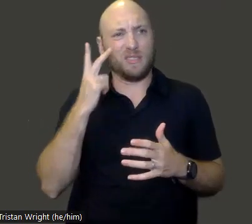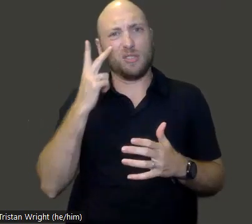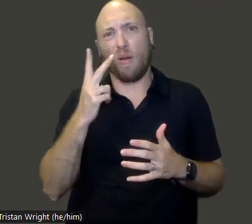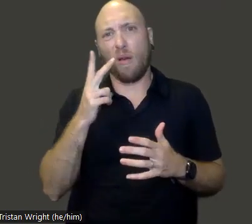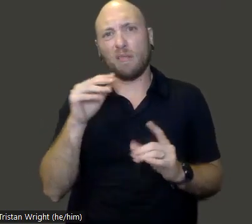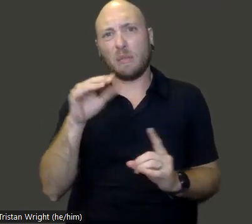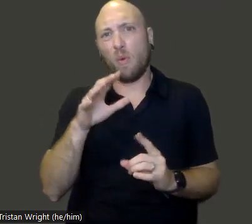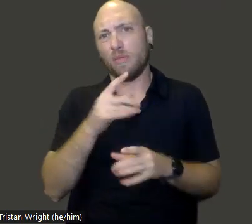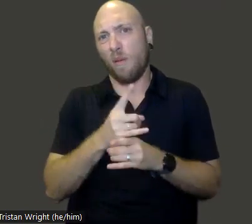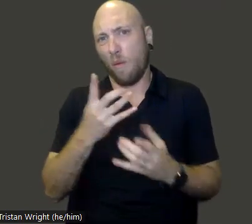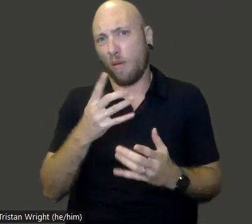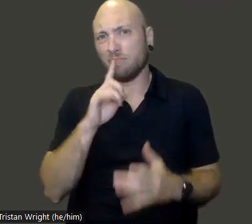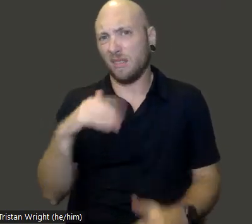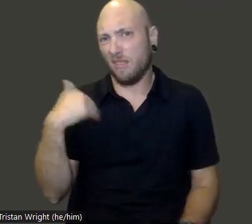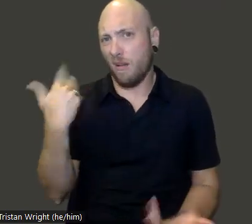I've got, you know,